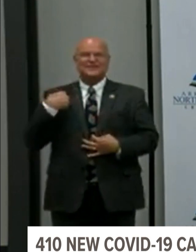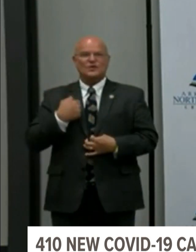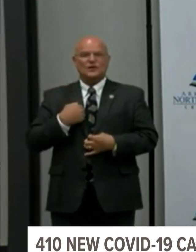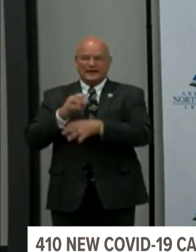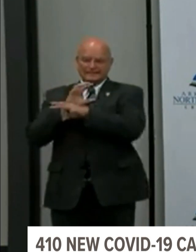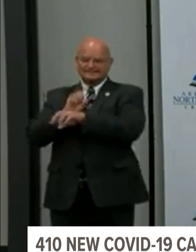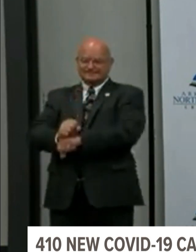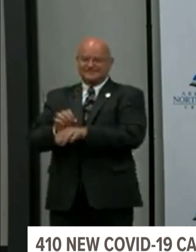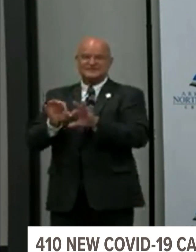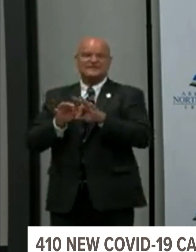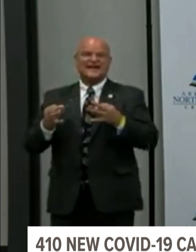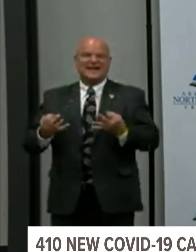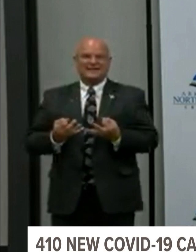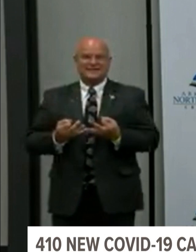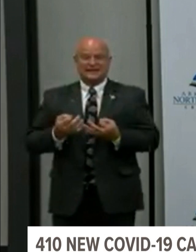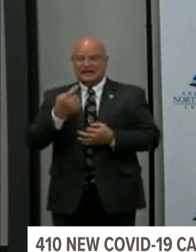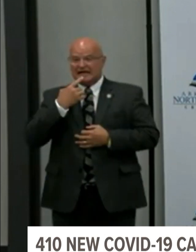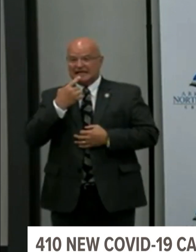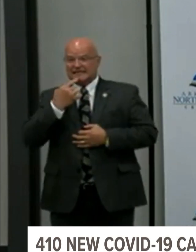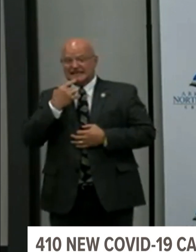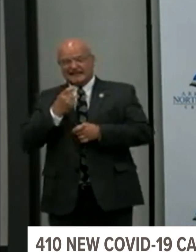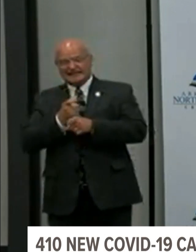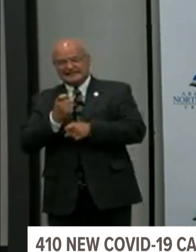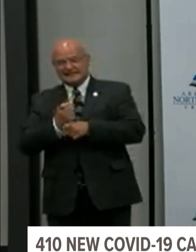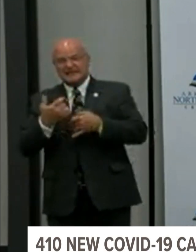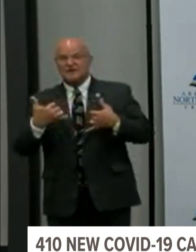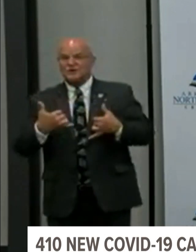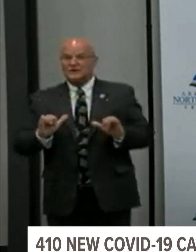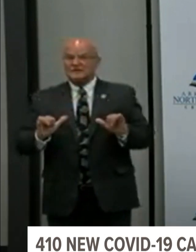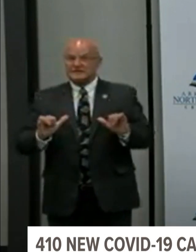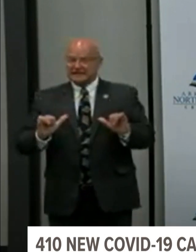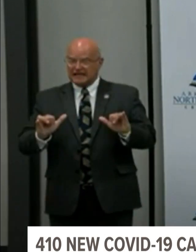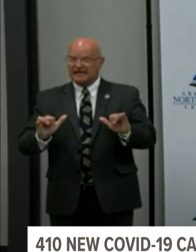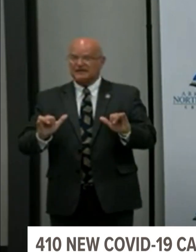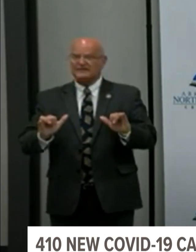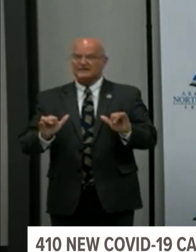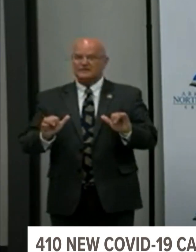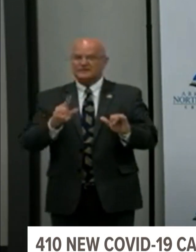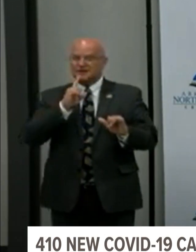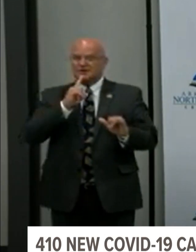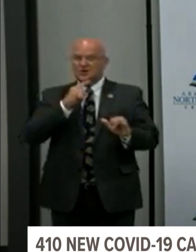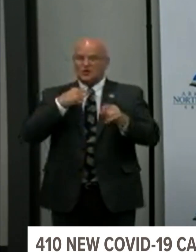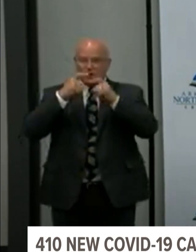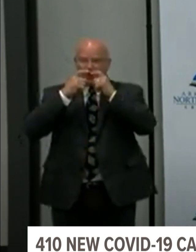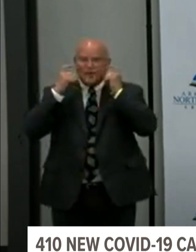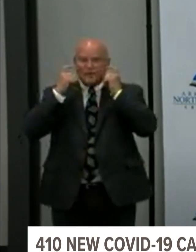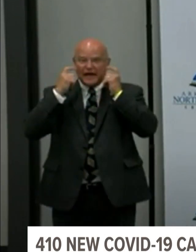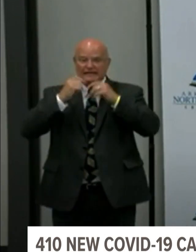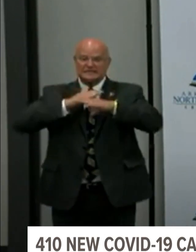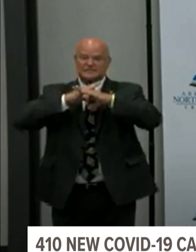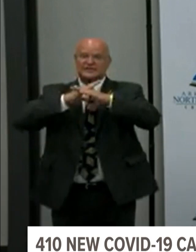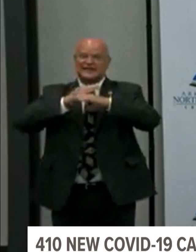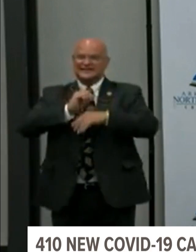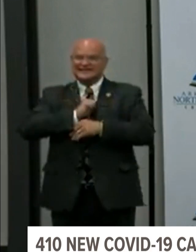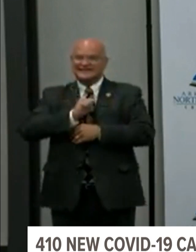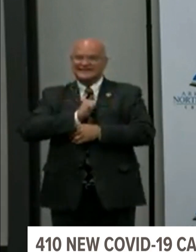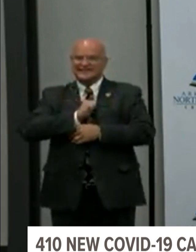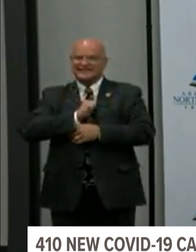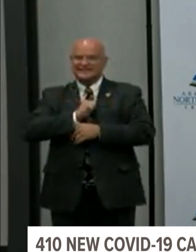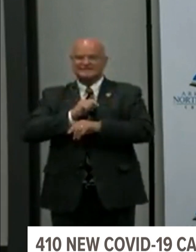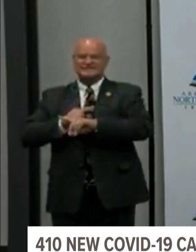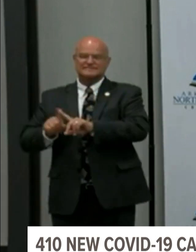get used to family. Now, I say that a little bit jokingly. We still have to, we have to make sure we wear a mask and protect ourselves under